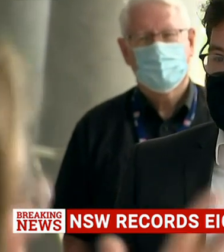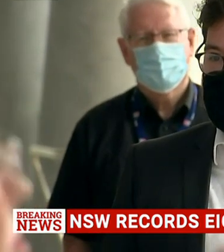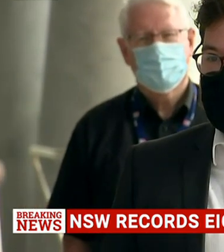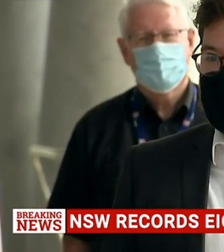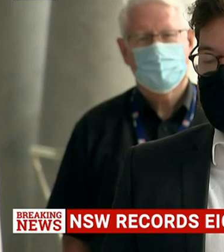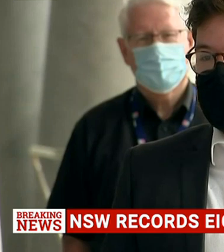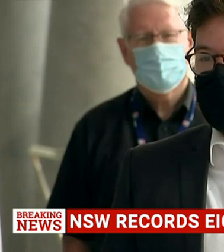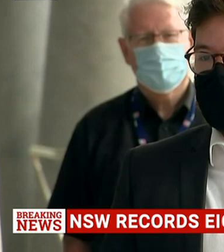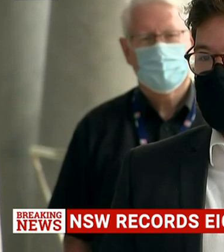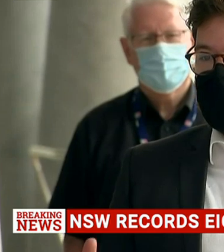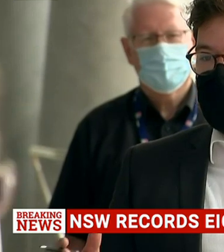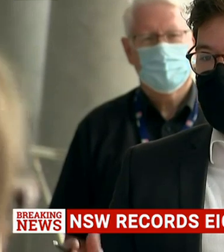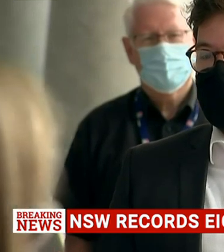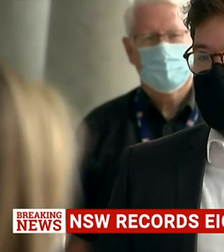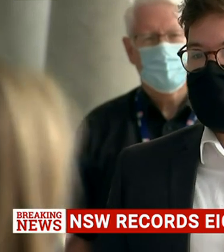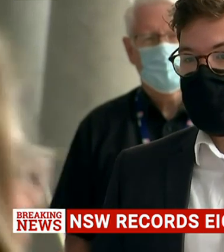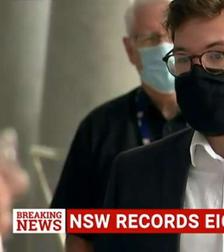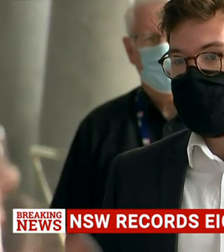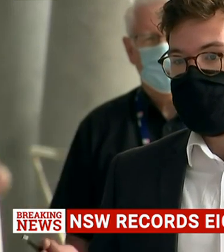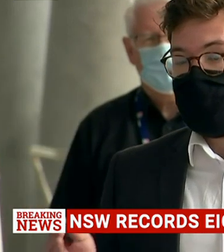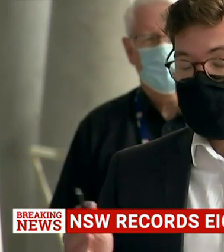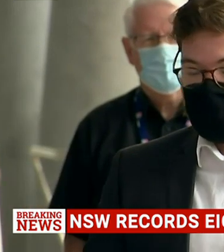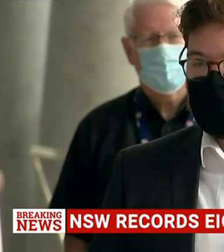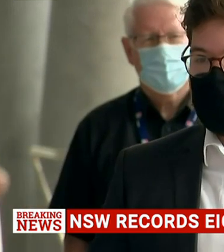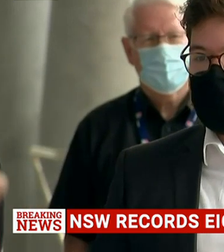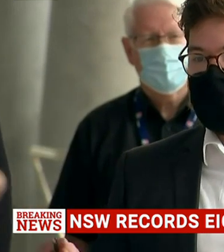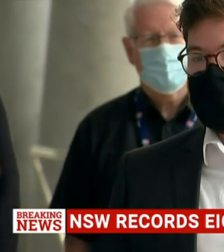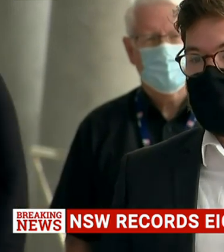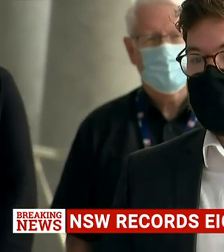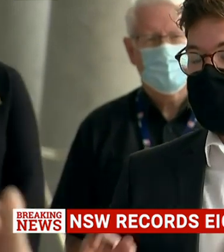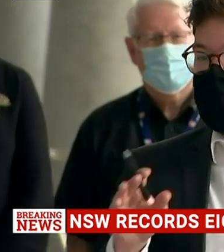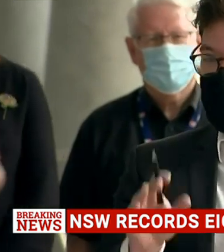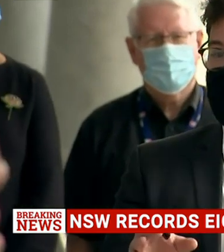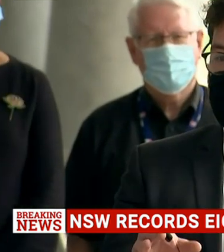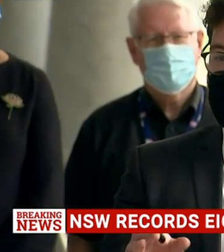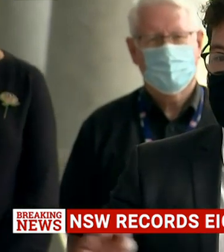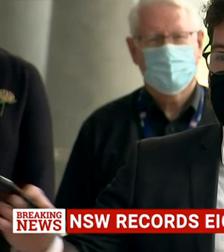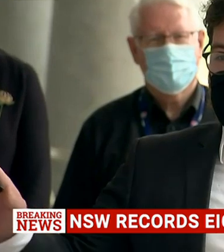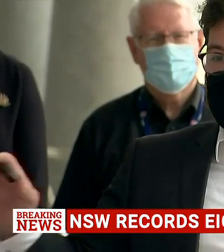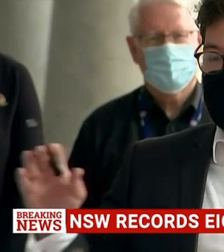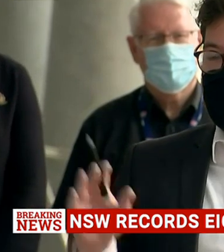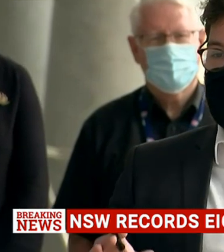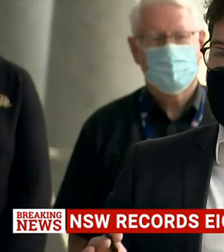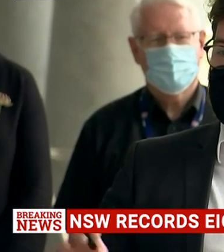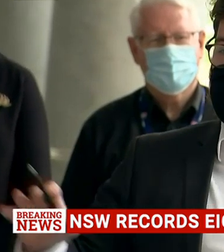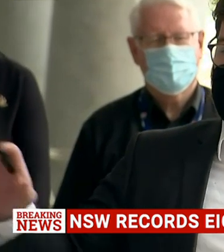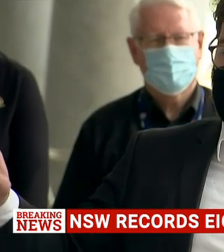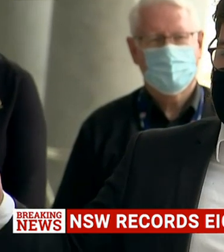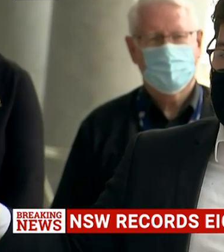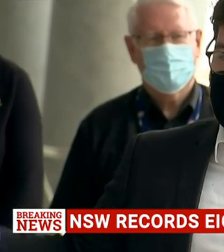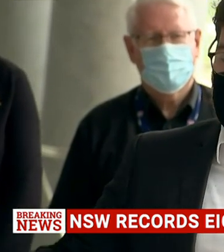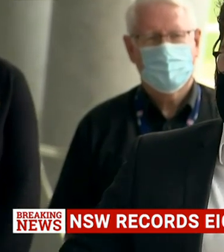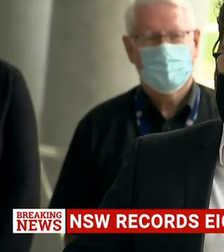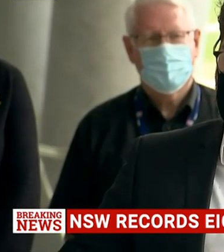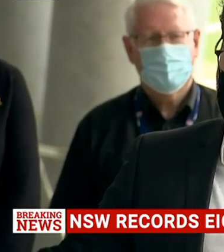some leakage in the system. What do we need to do to ensure it doesn't happen, also considering that the virus may have leaked from